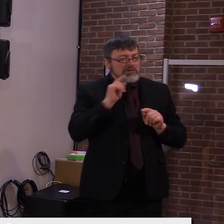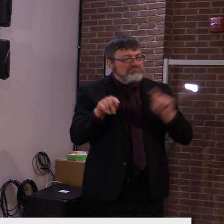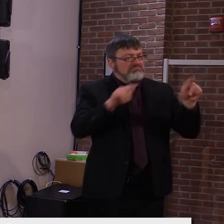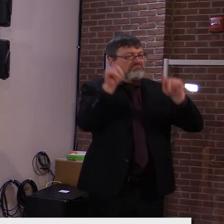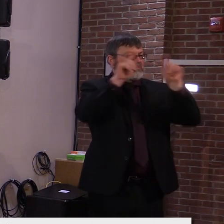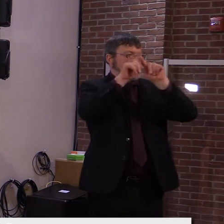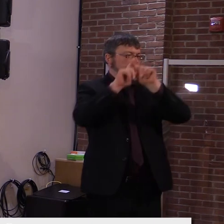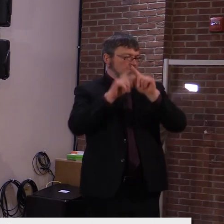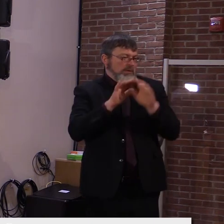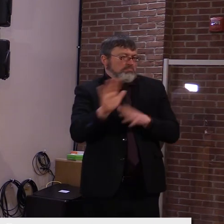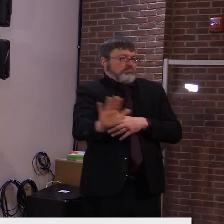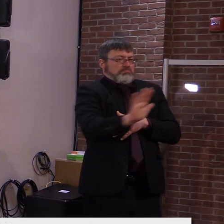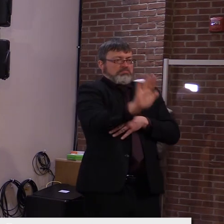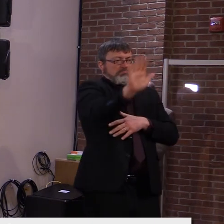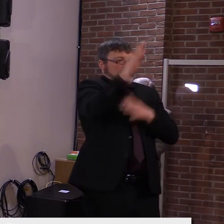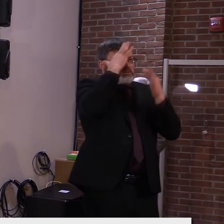to